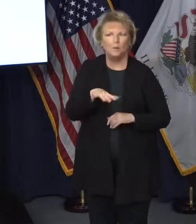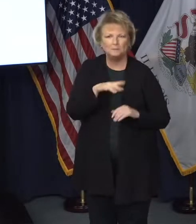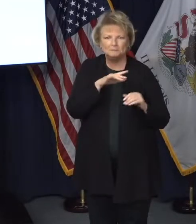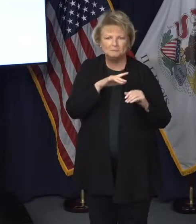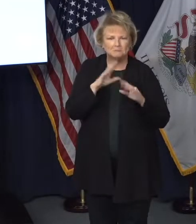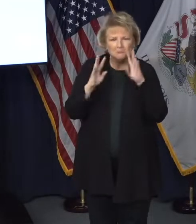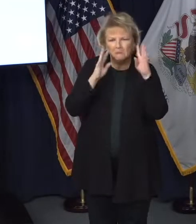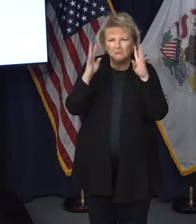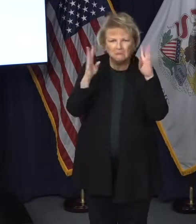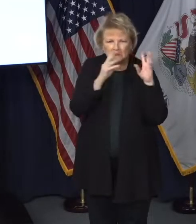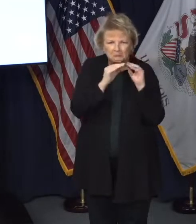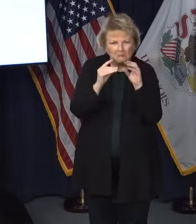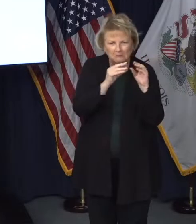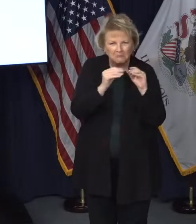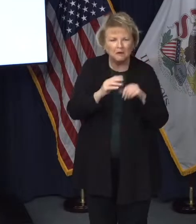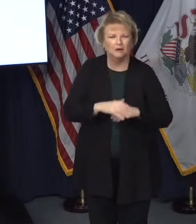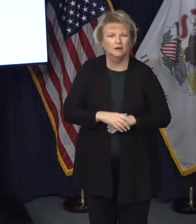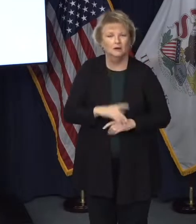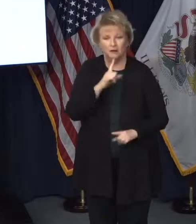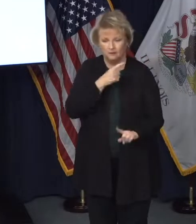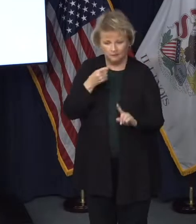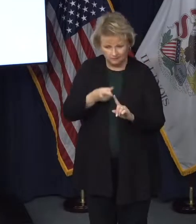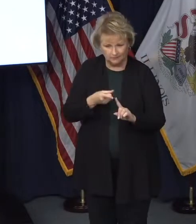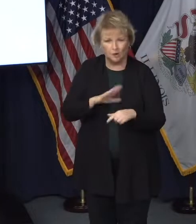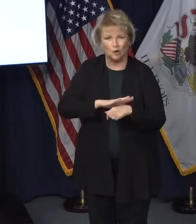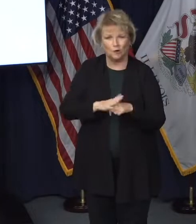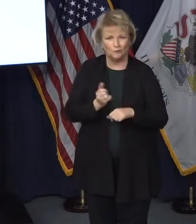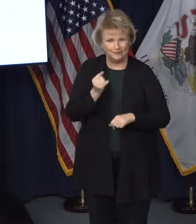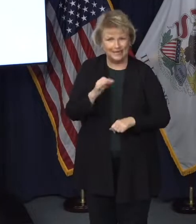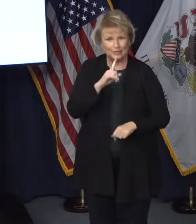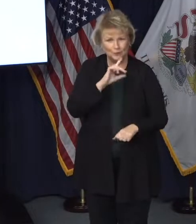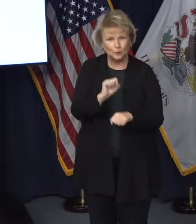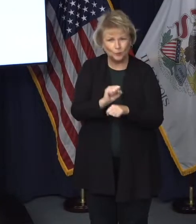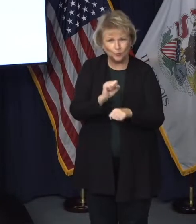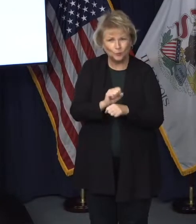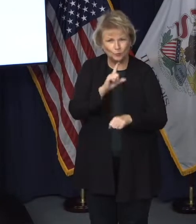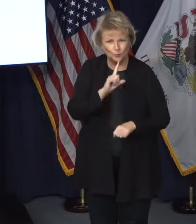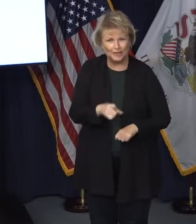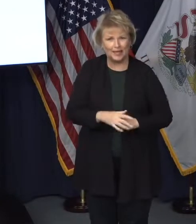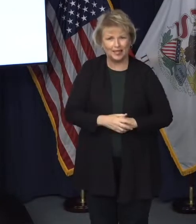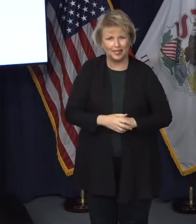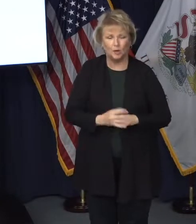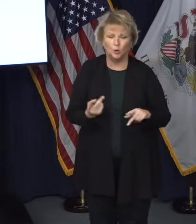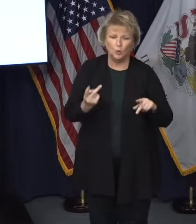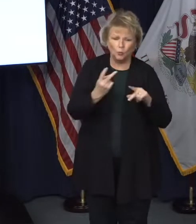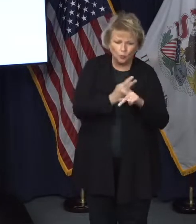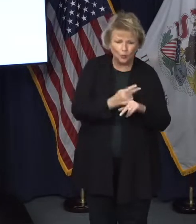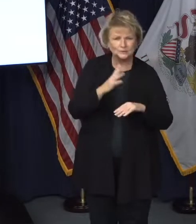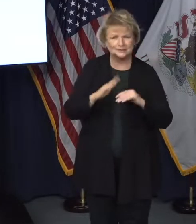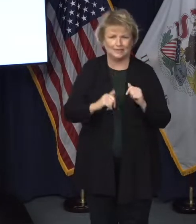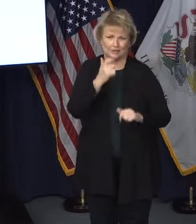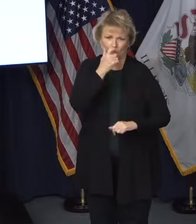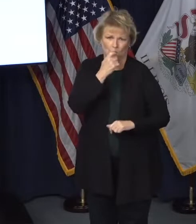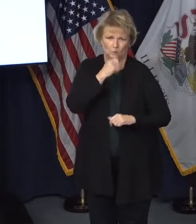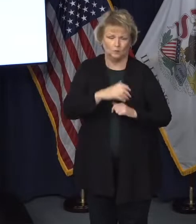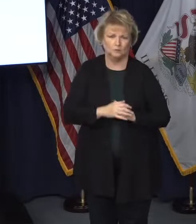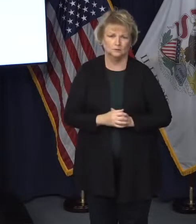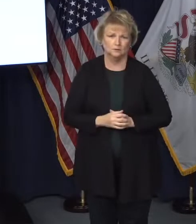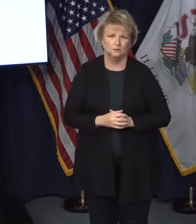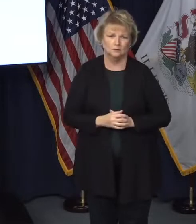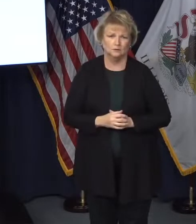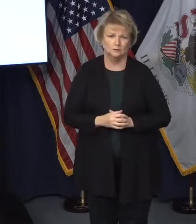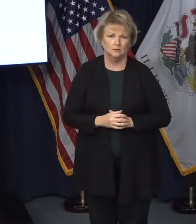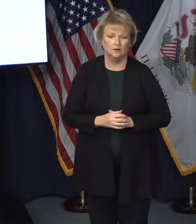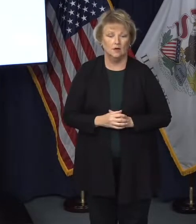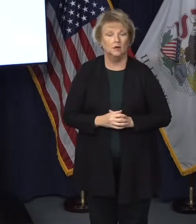conspiracy. The bottom line is that COVID-19 is real, and it is worse than a typical cold.